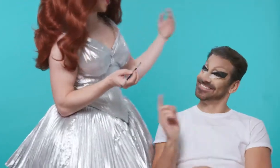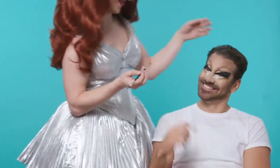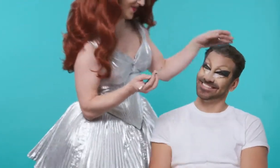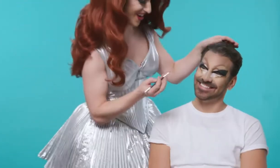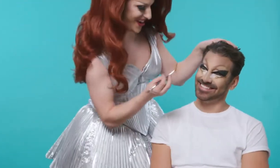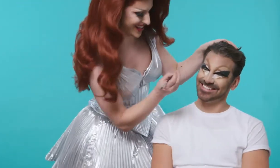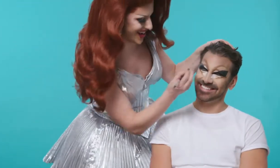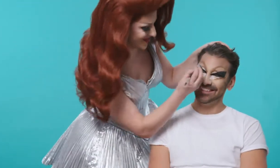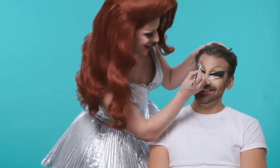goodness. We're on camera.